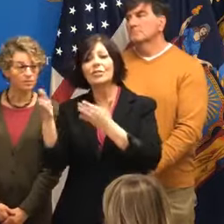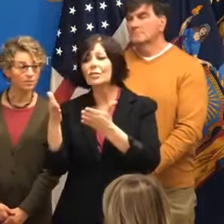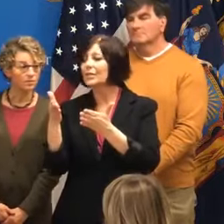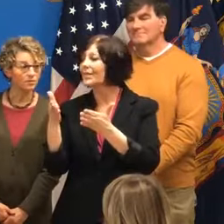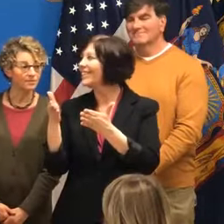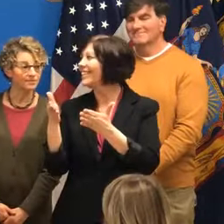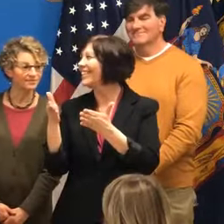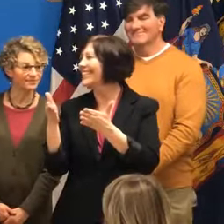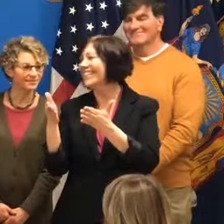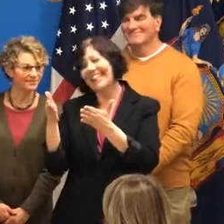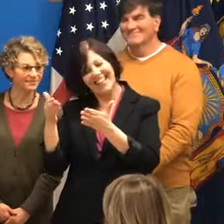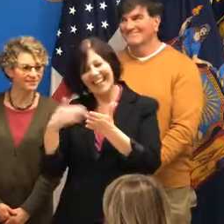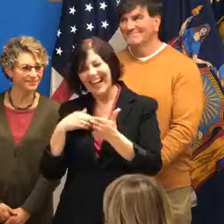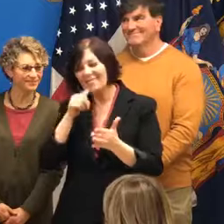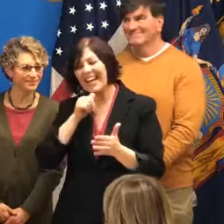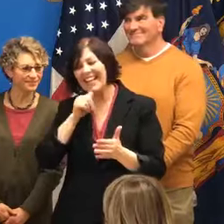okay?